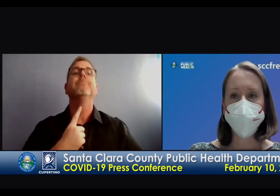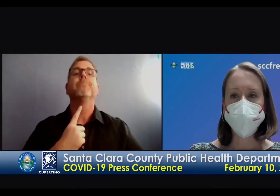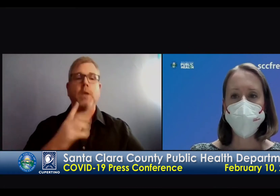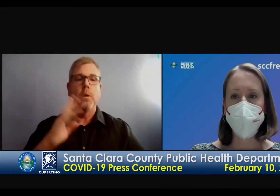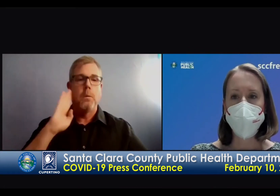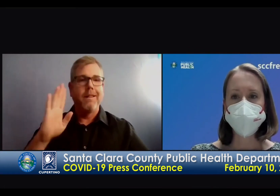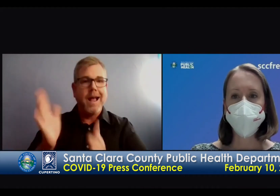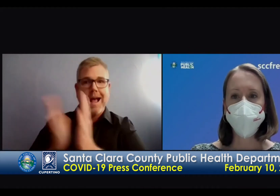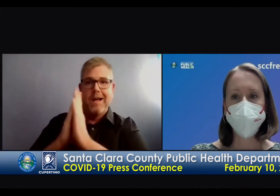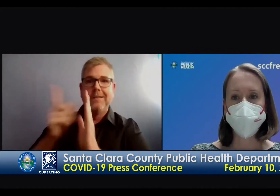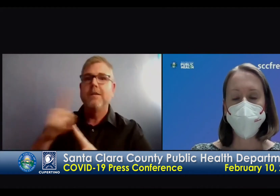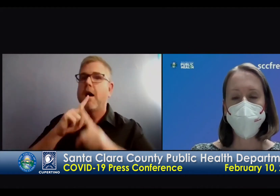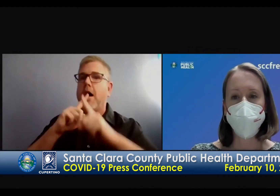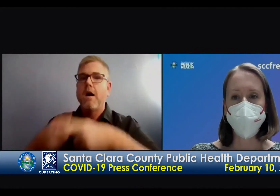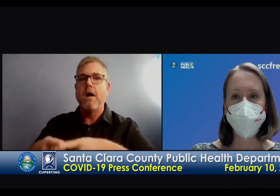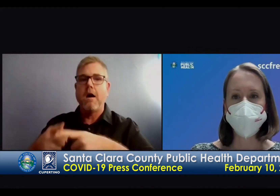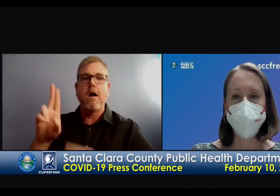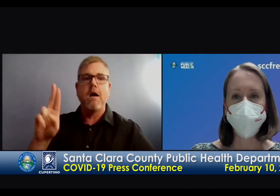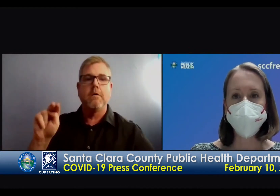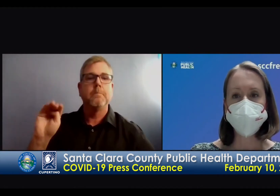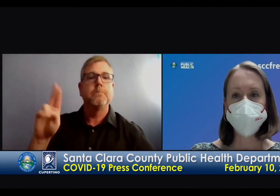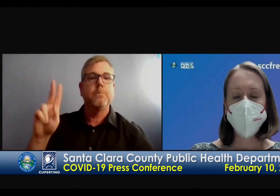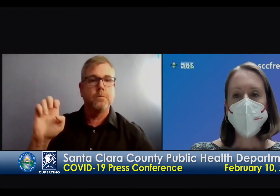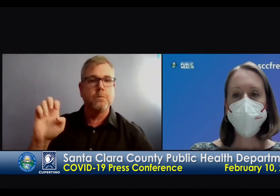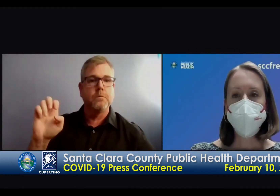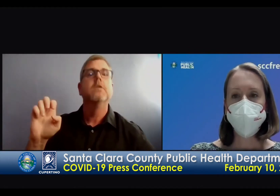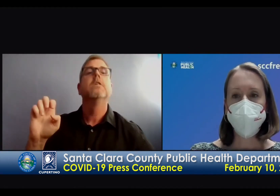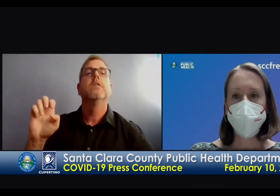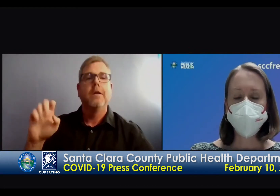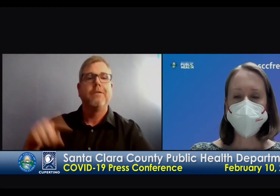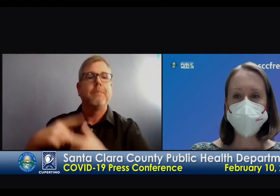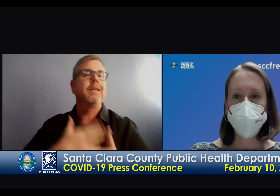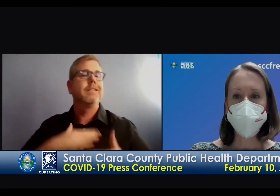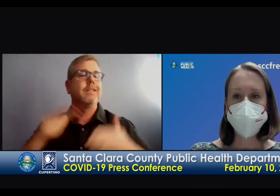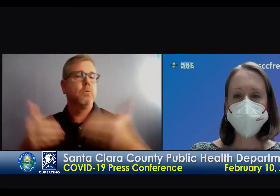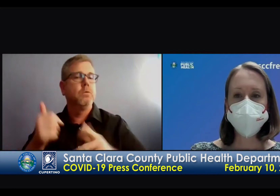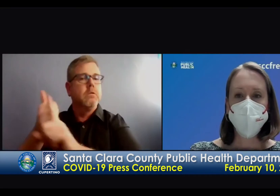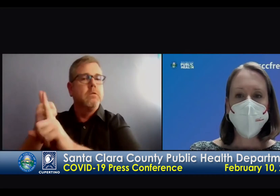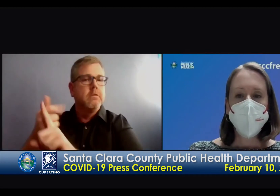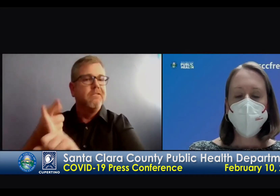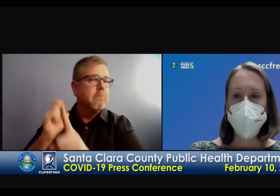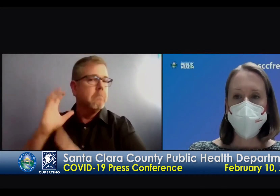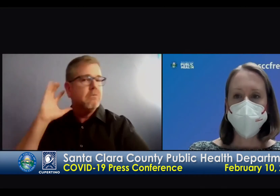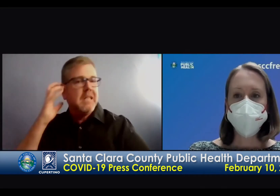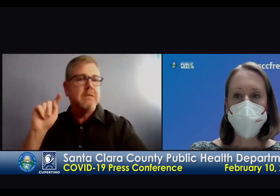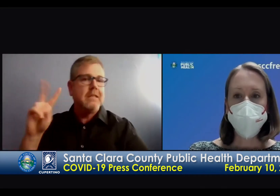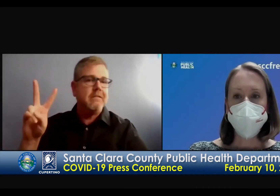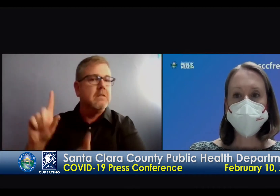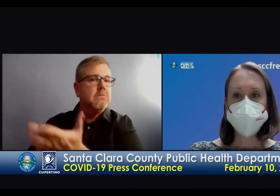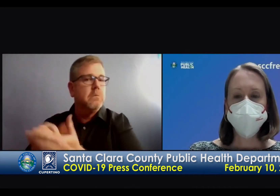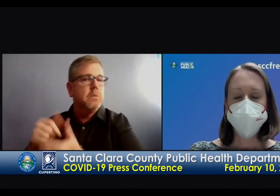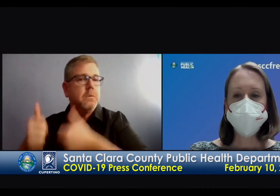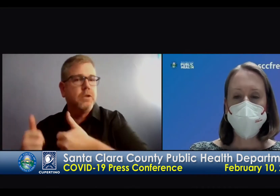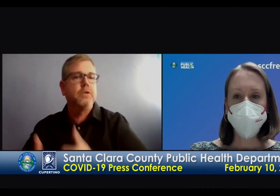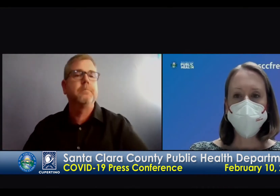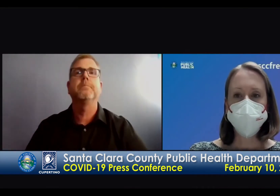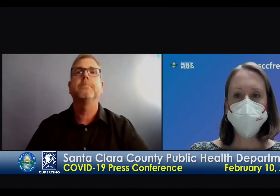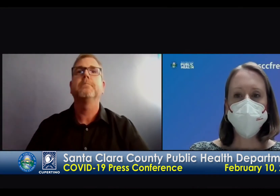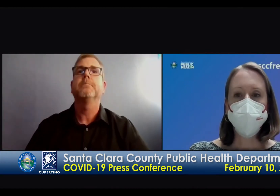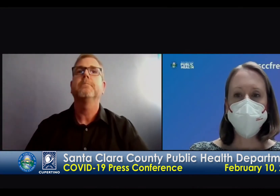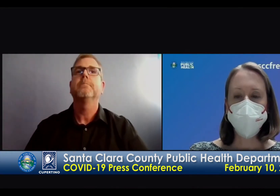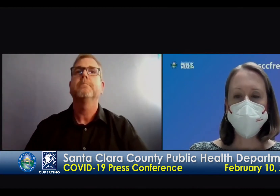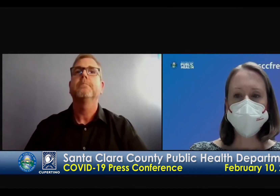the English and ASL portion of our press conference, we will go on to statements in Chinese,